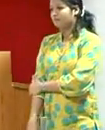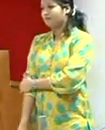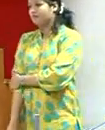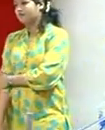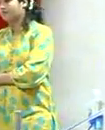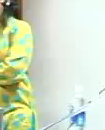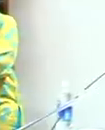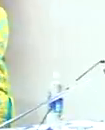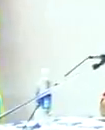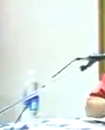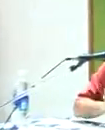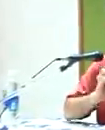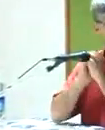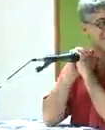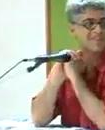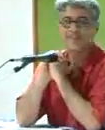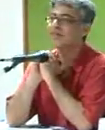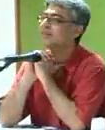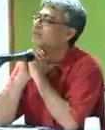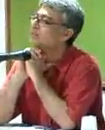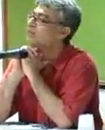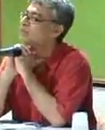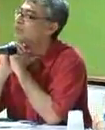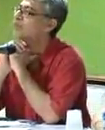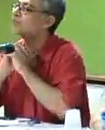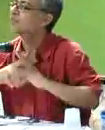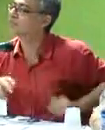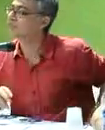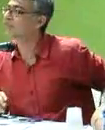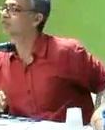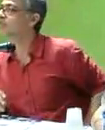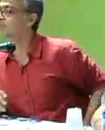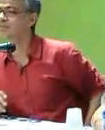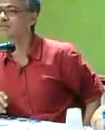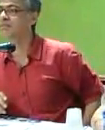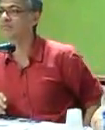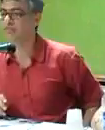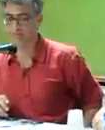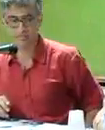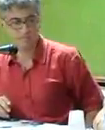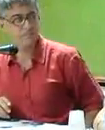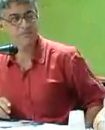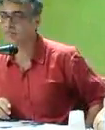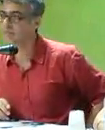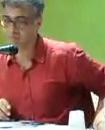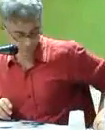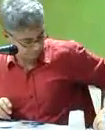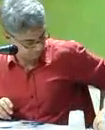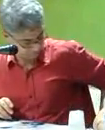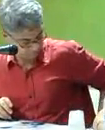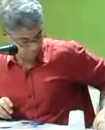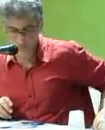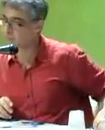Employment. Sorry, we'll take questions later after both the panelists have finished their